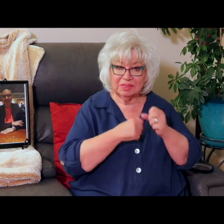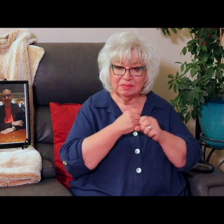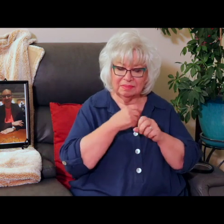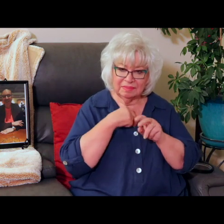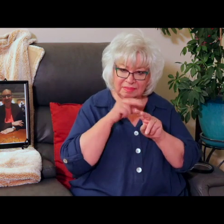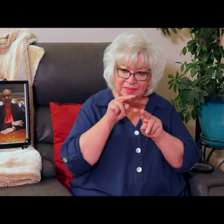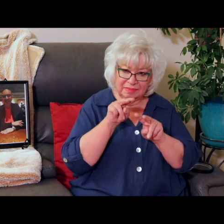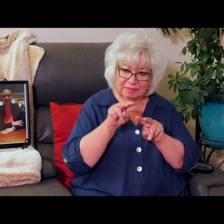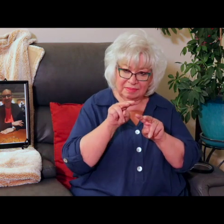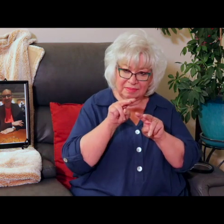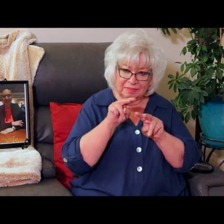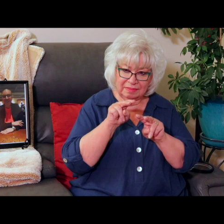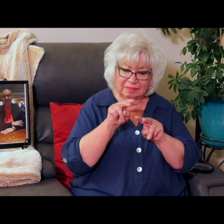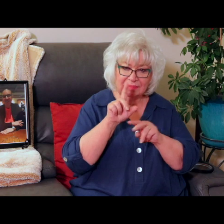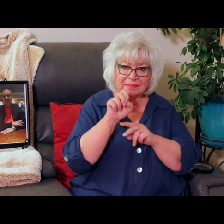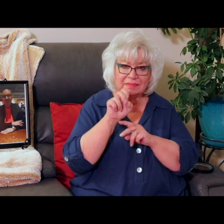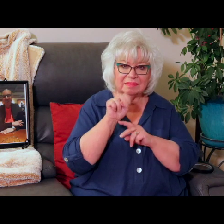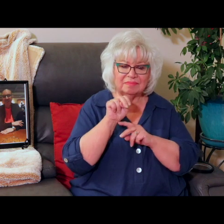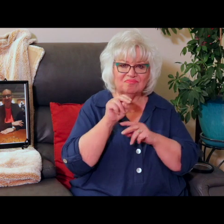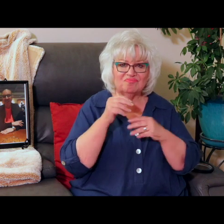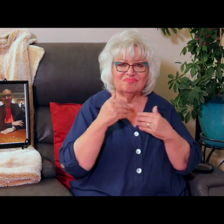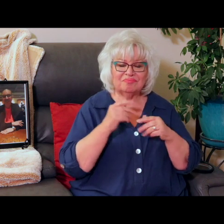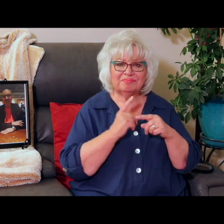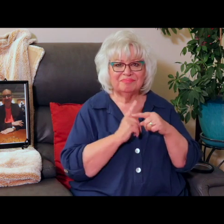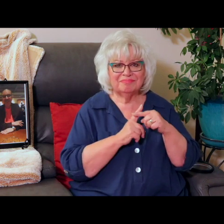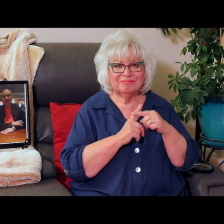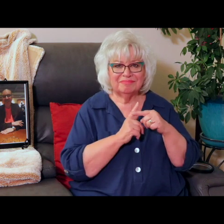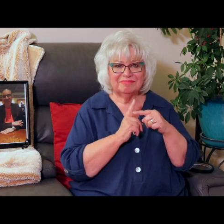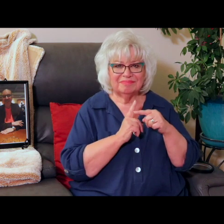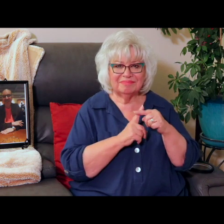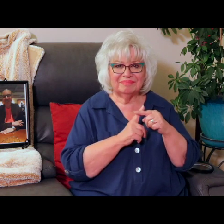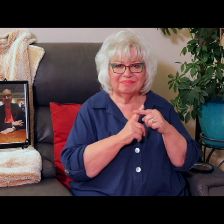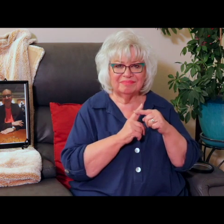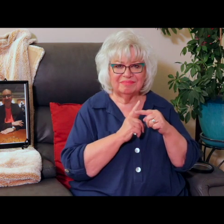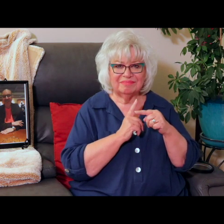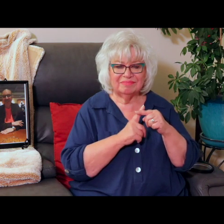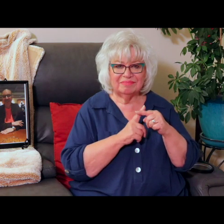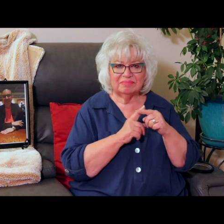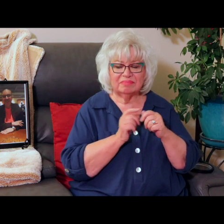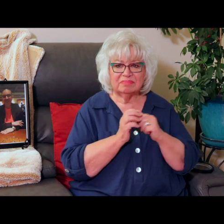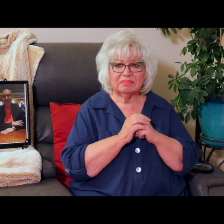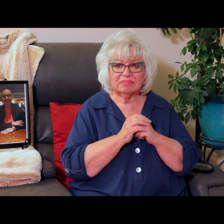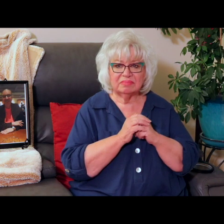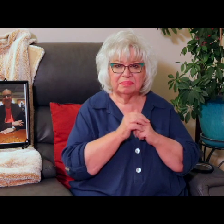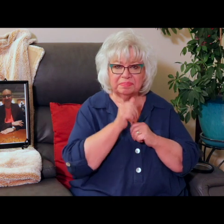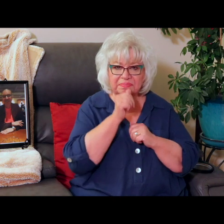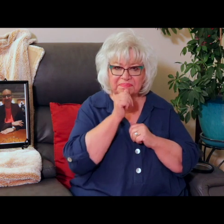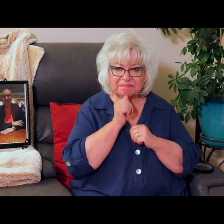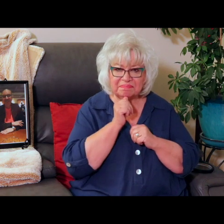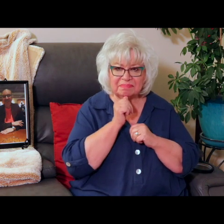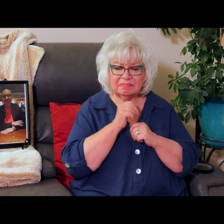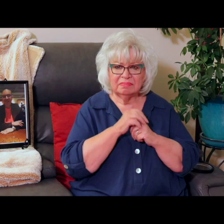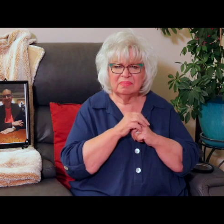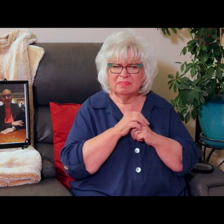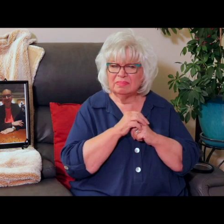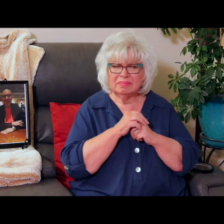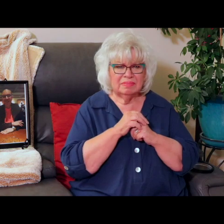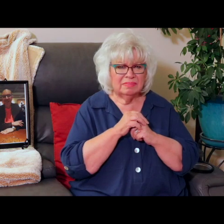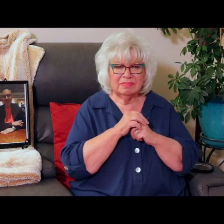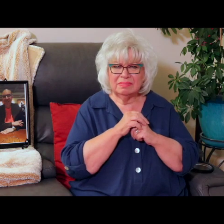lungs. So for 2 years, Len went through this, but through the 2 years, he was nothing but positive. He was